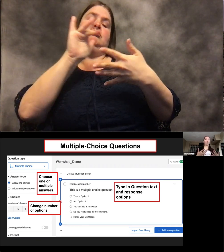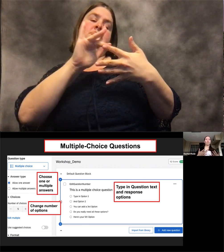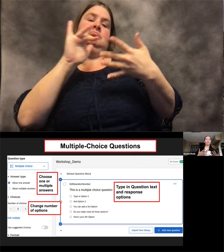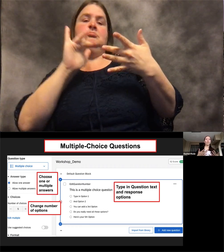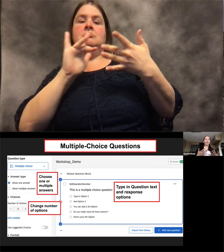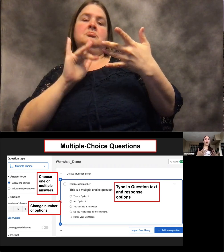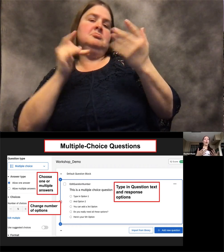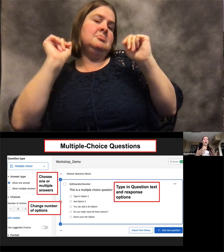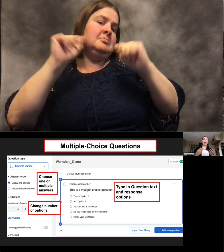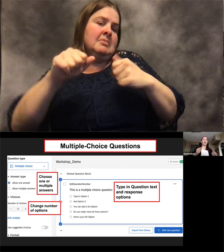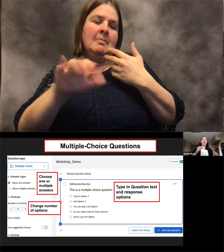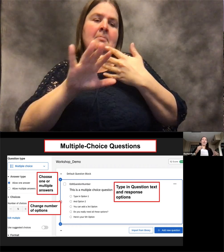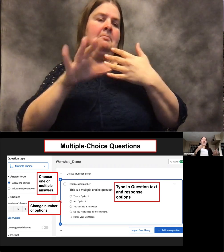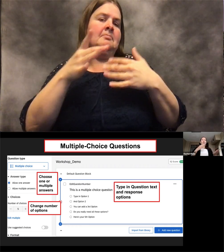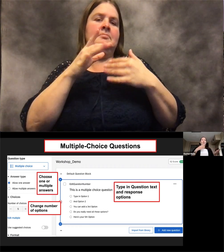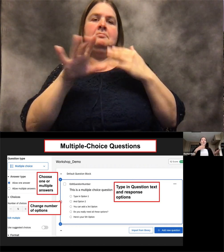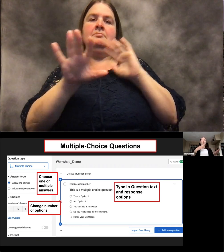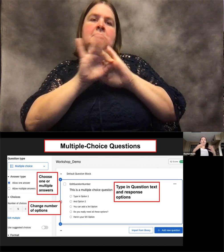example,